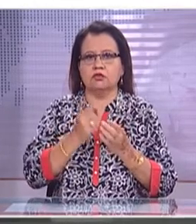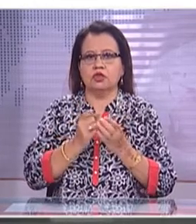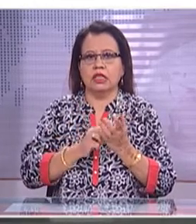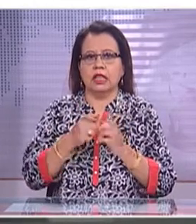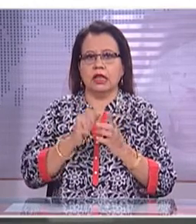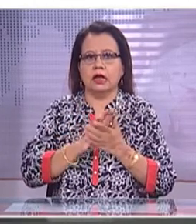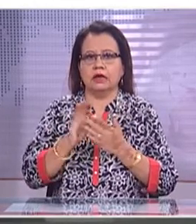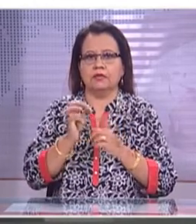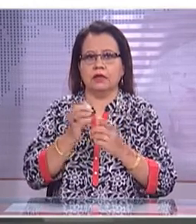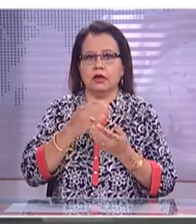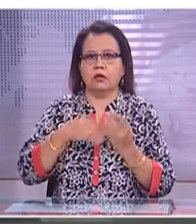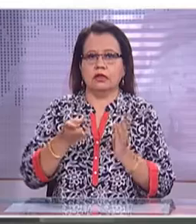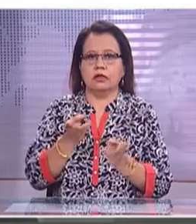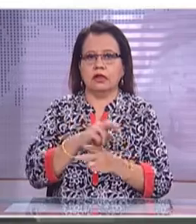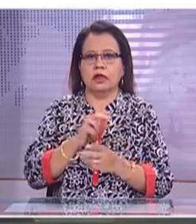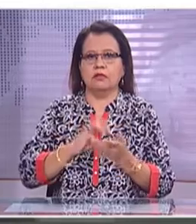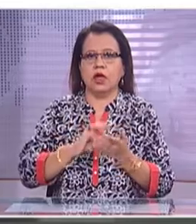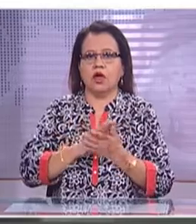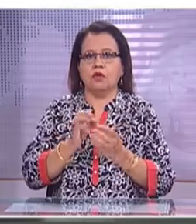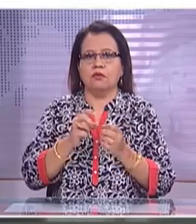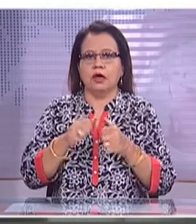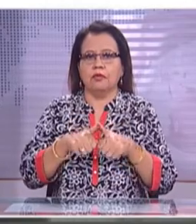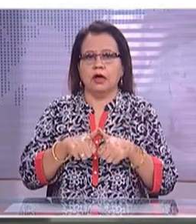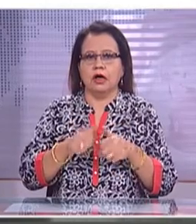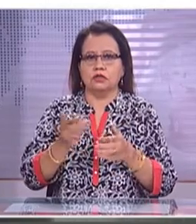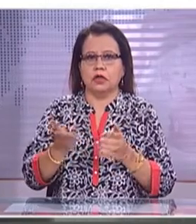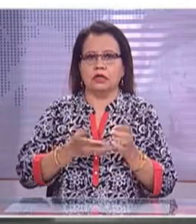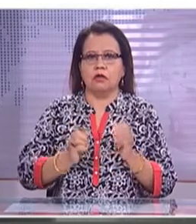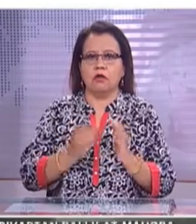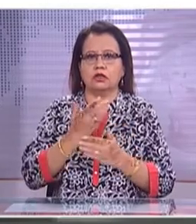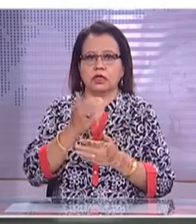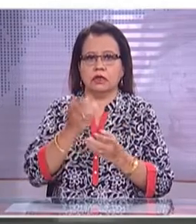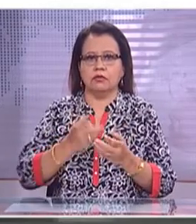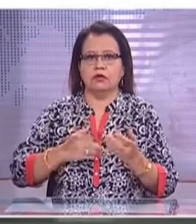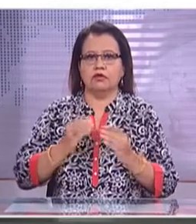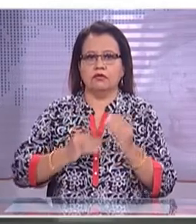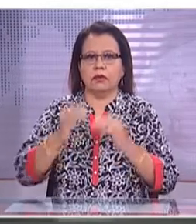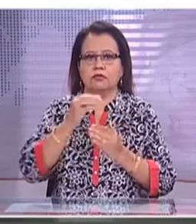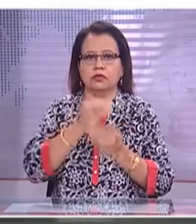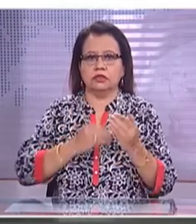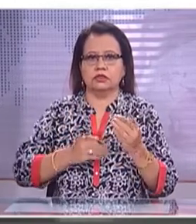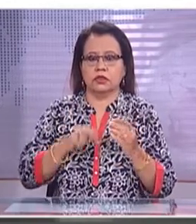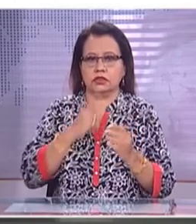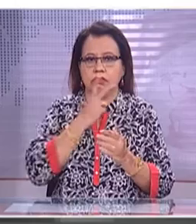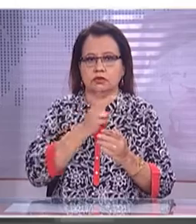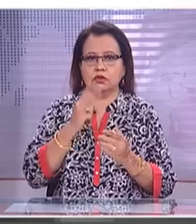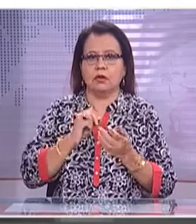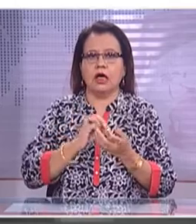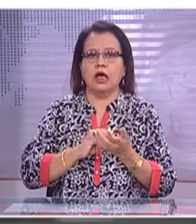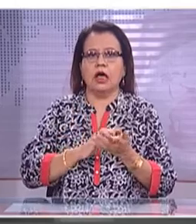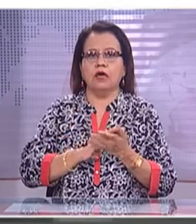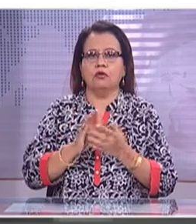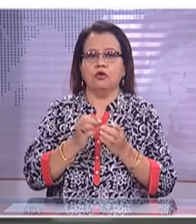address Bundelkhand Parivartan rally in Mahoba. He is also likely to launch a number of development projects during his visit to